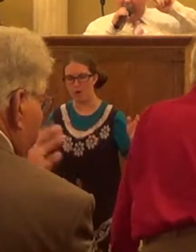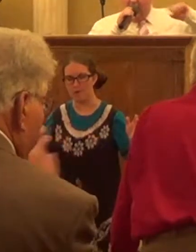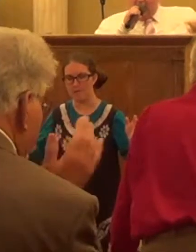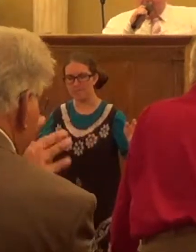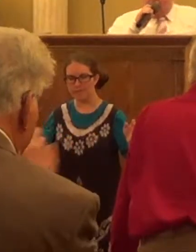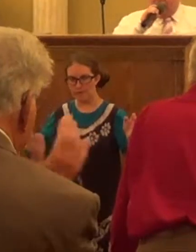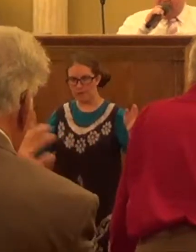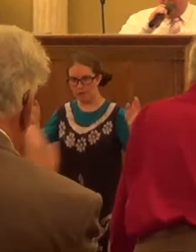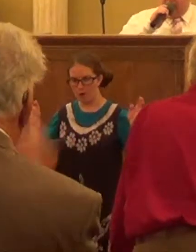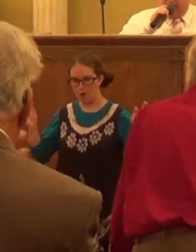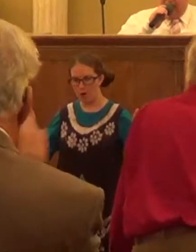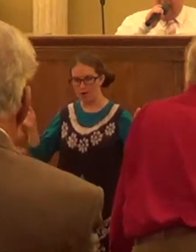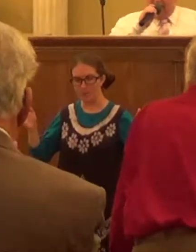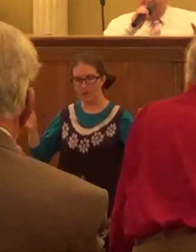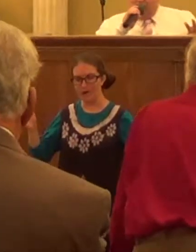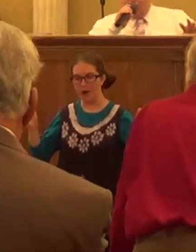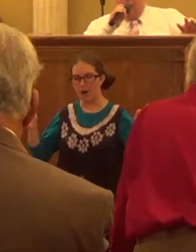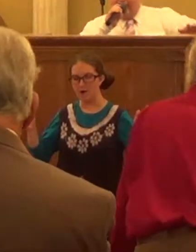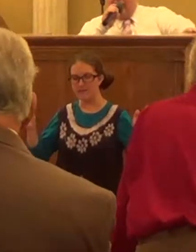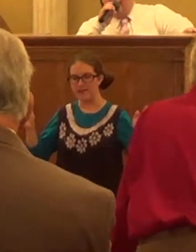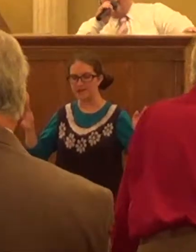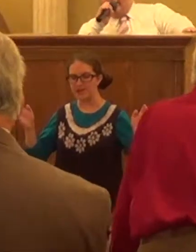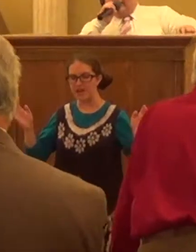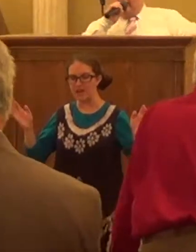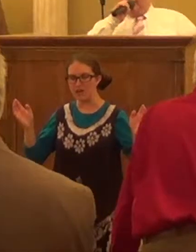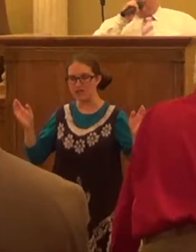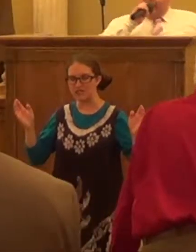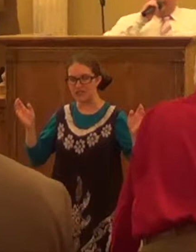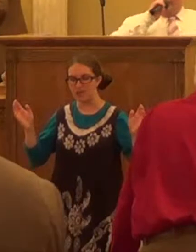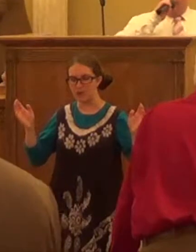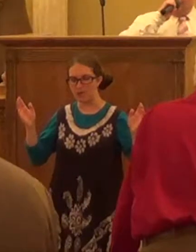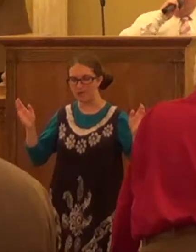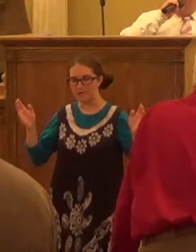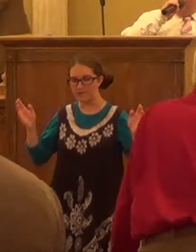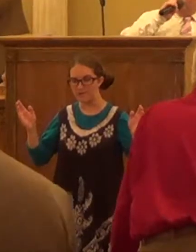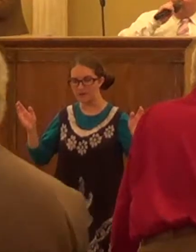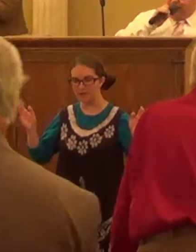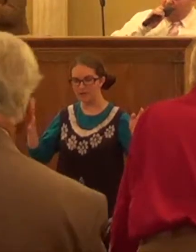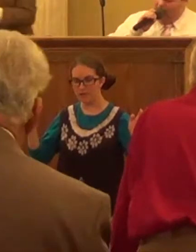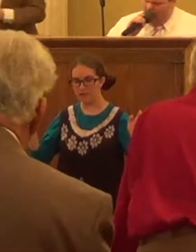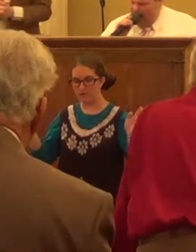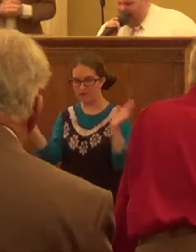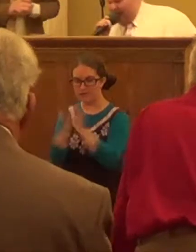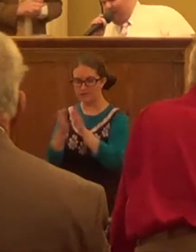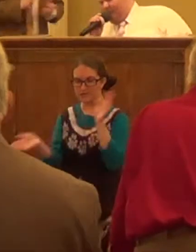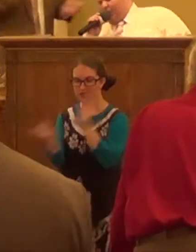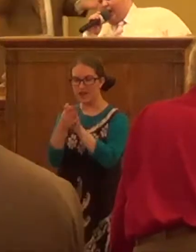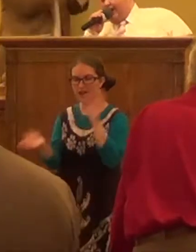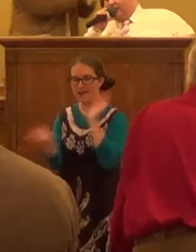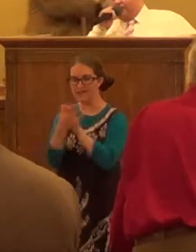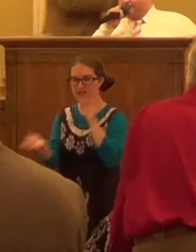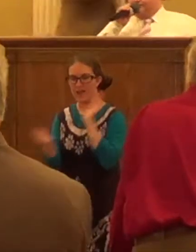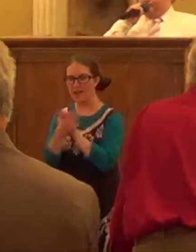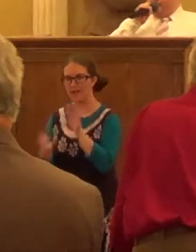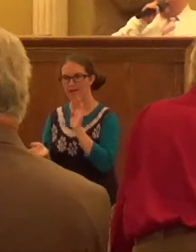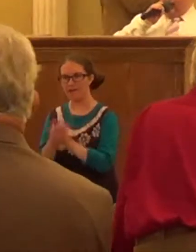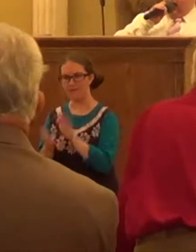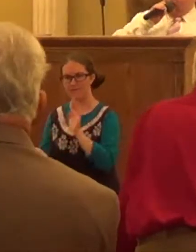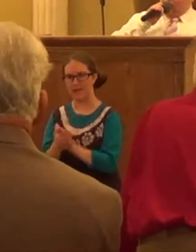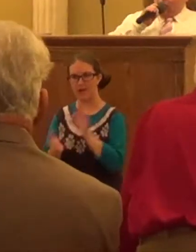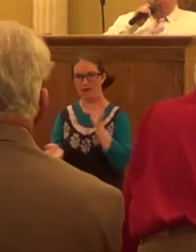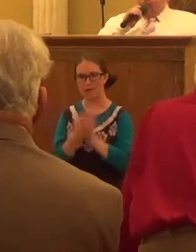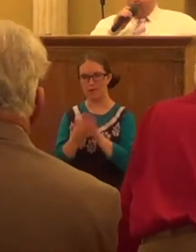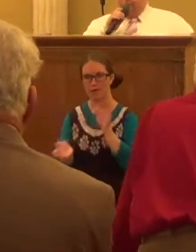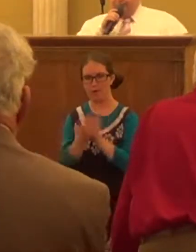now, God, to receive what you have for us right now. In the name of Jesus, why don't you give the Lord a hand clap of praise?